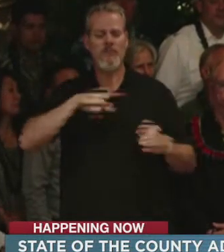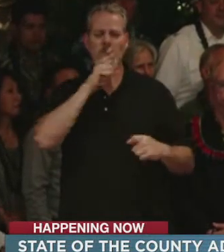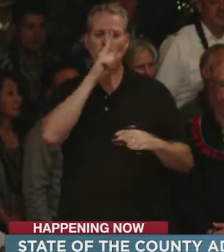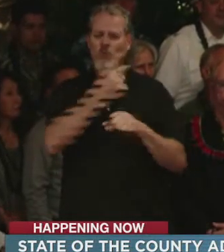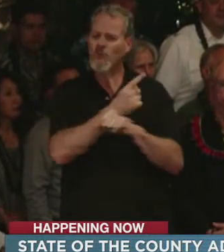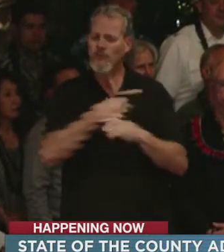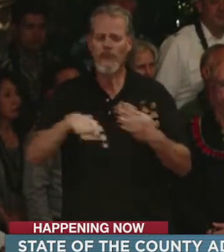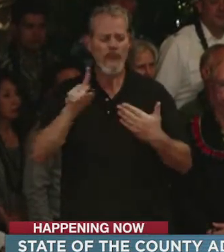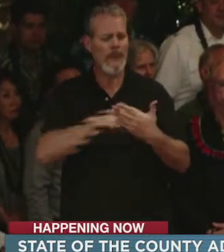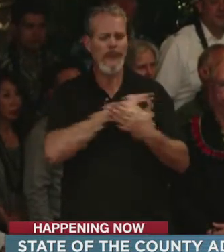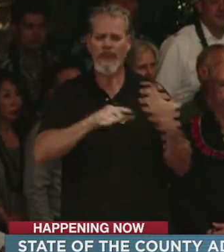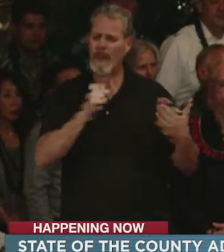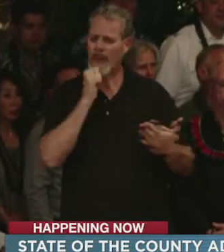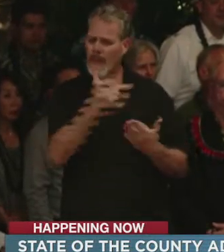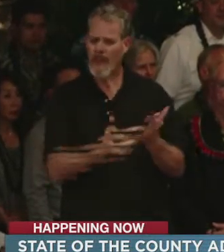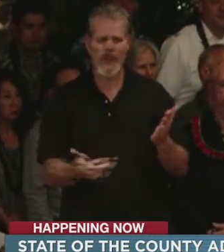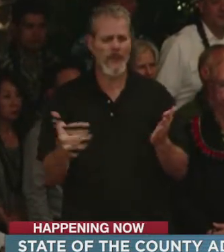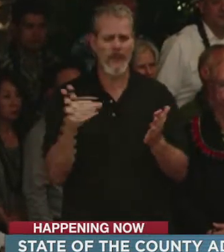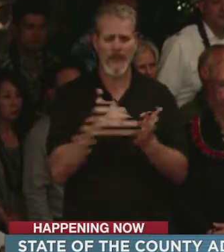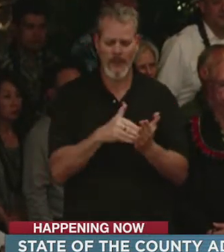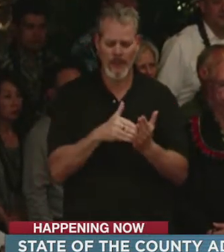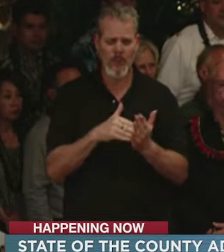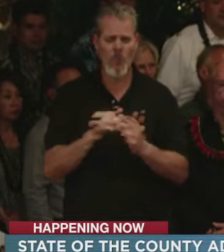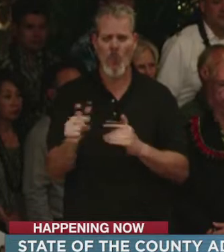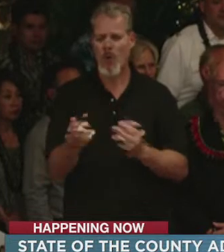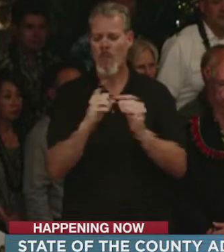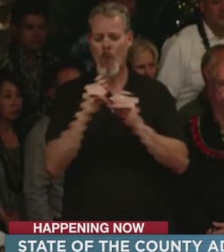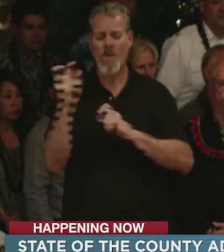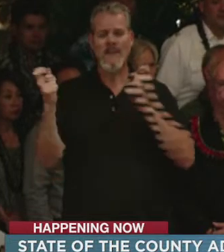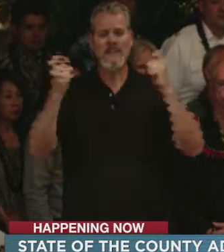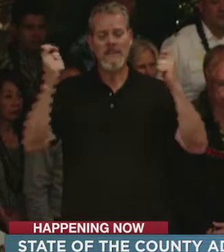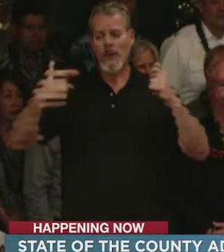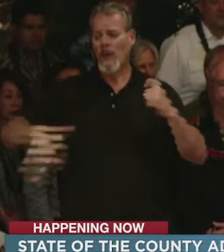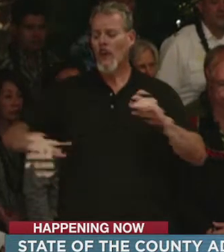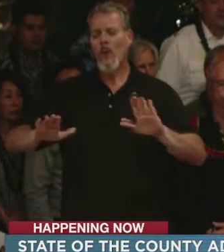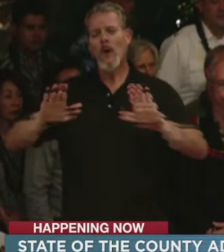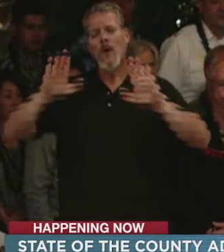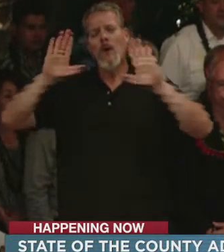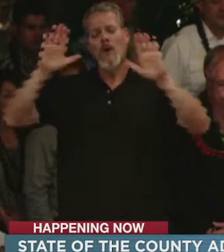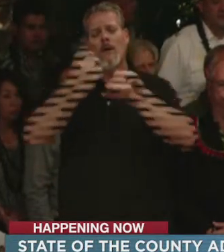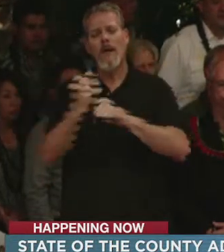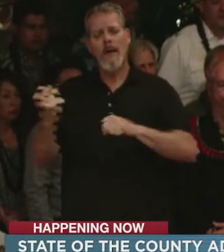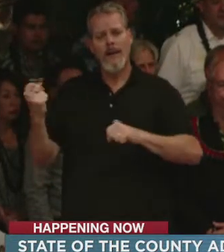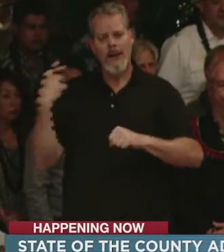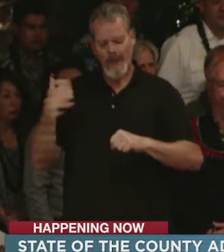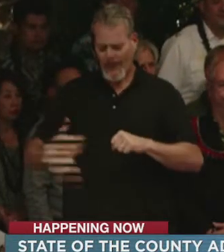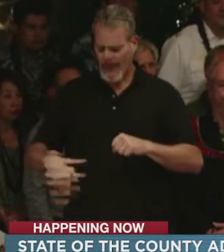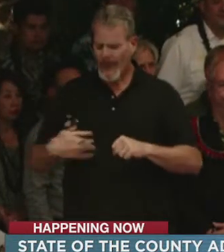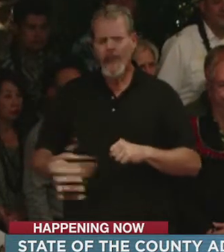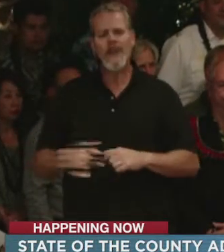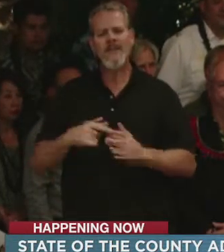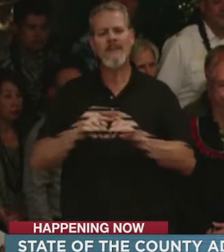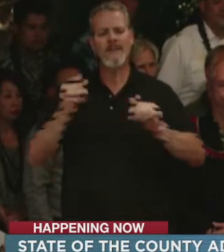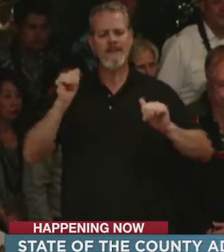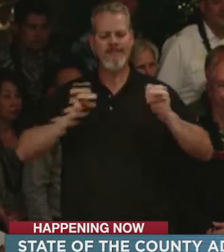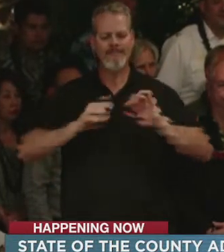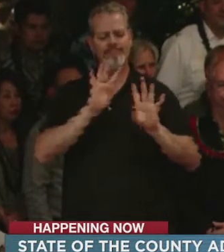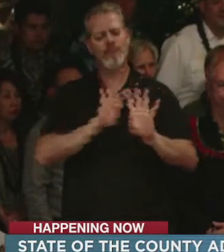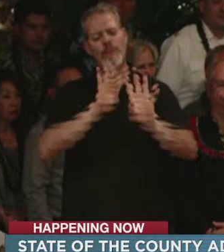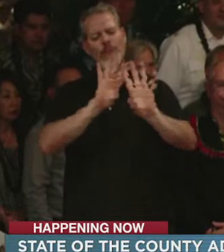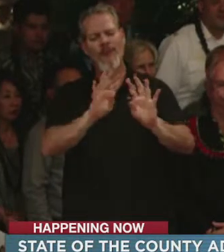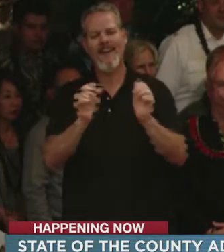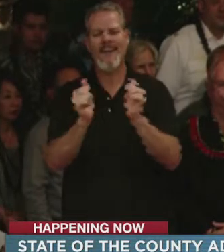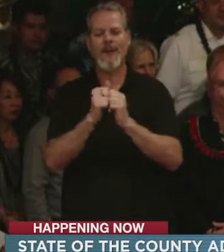another festival. The festival was incredible last year. the parade as well as the craft